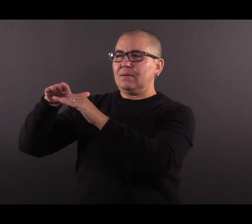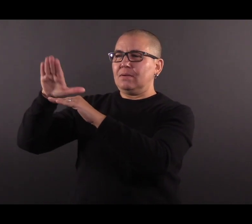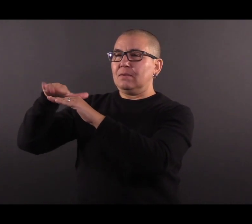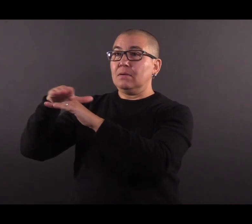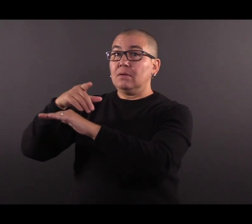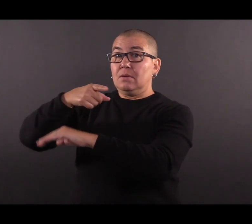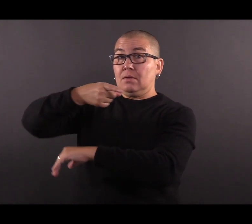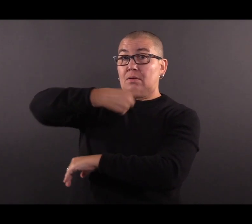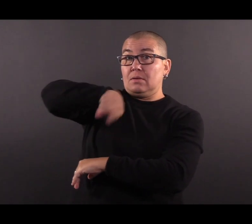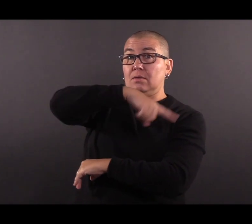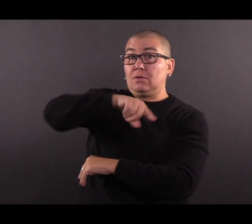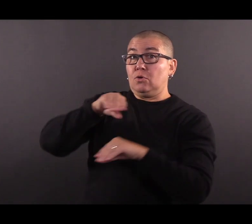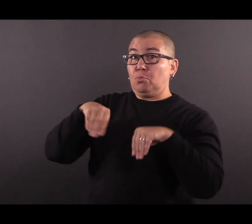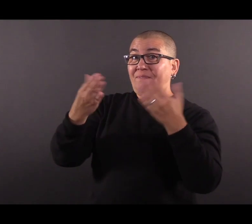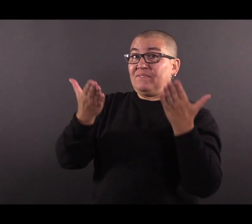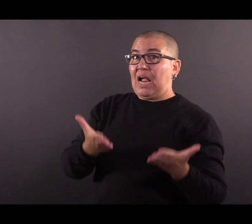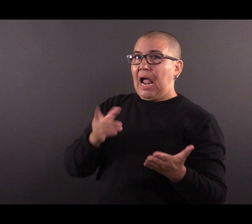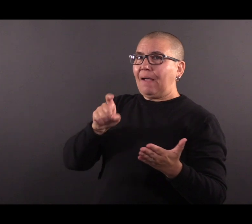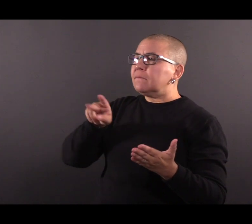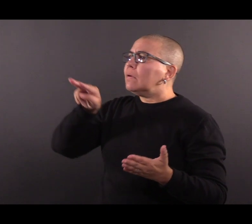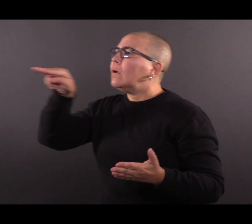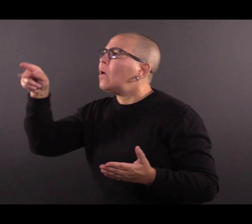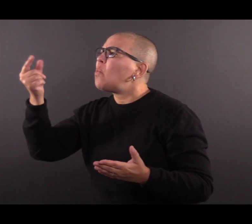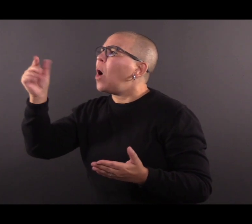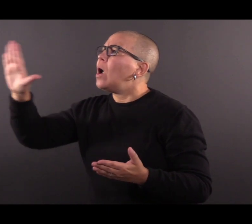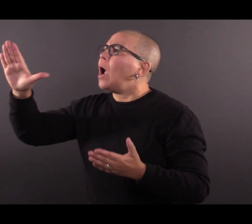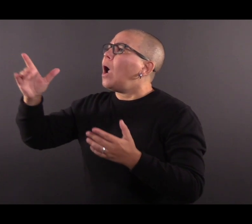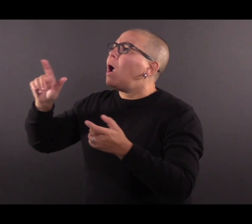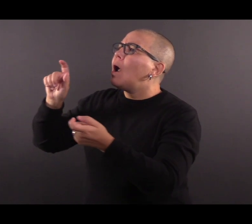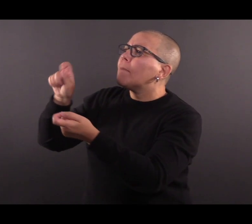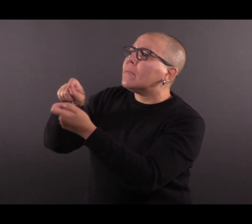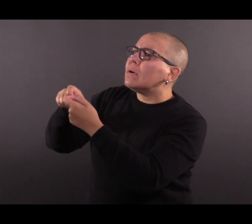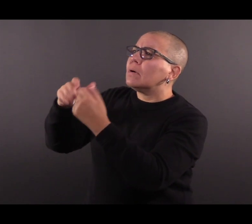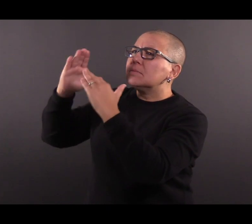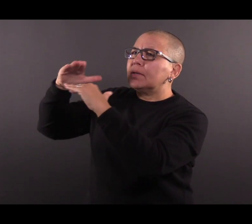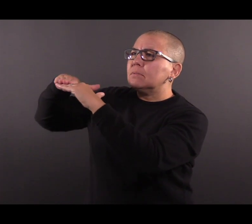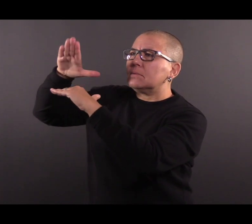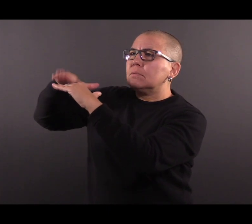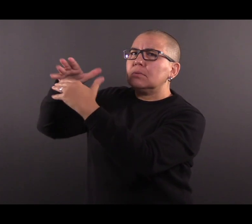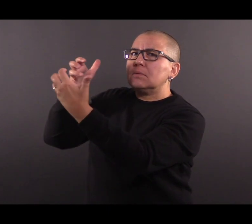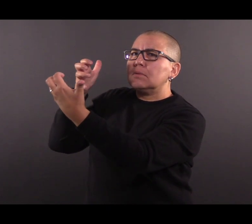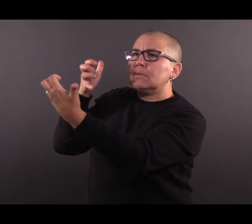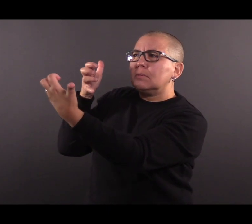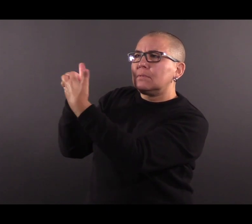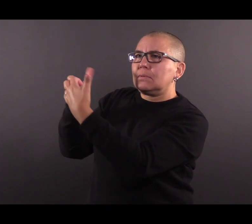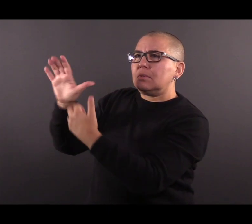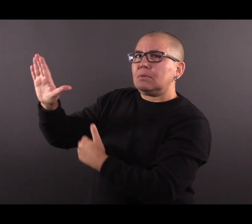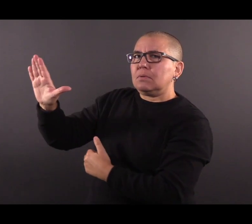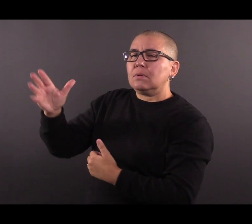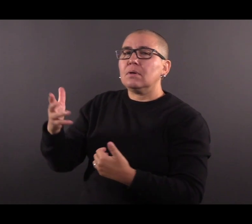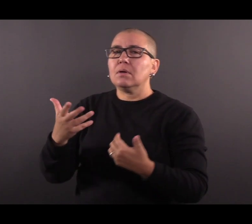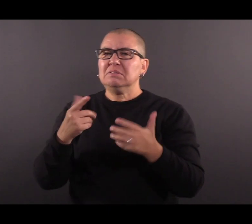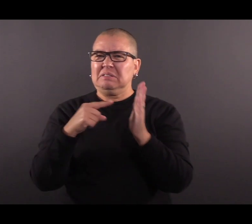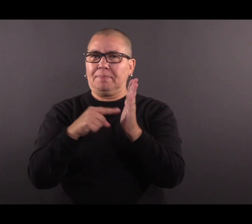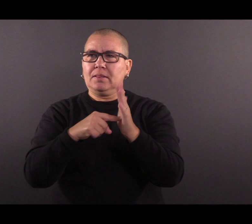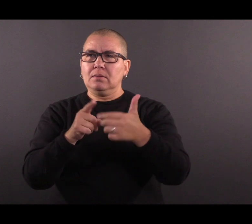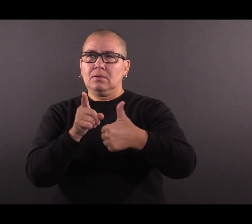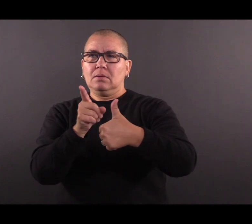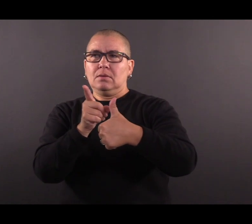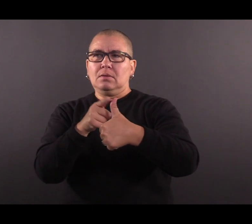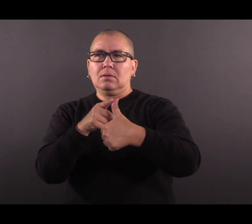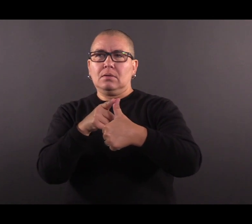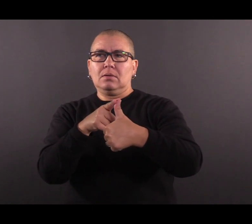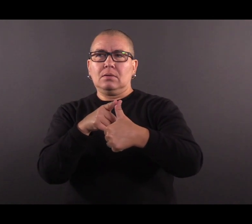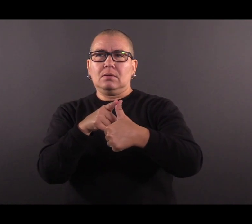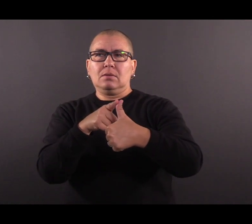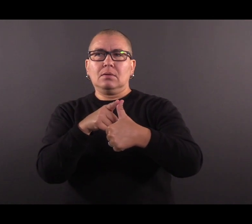can apply. Here's a list of some of the requirements. The applicant must be an eligible